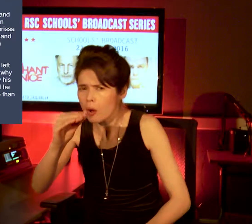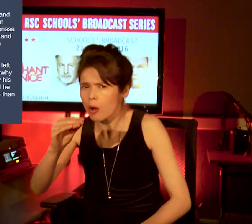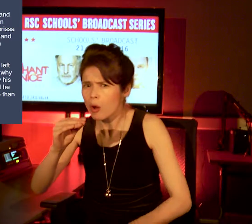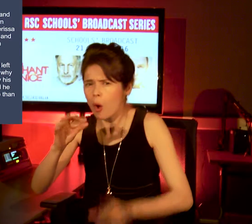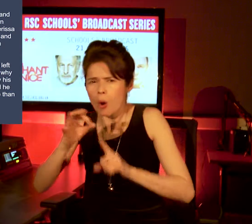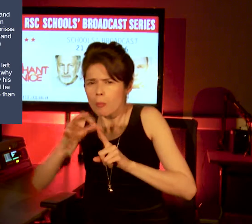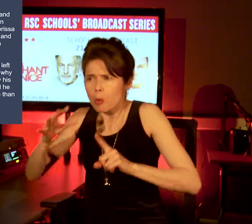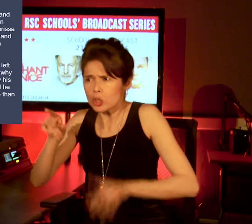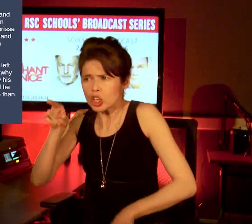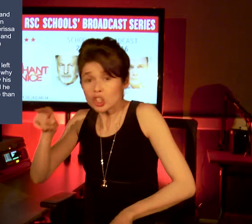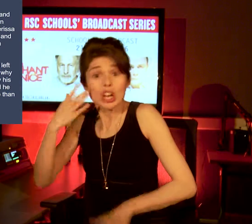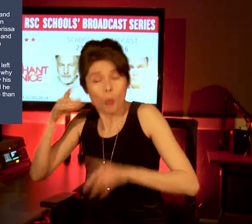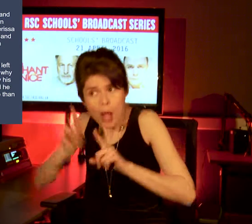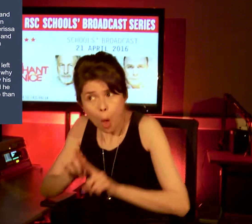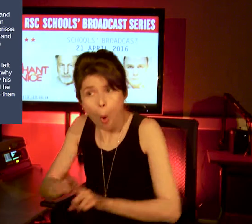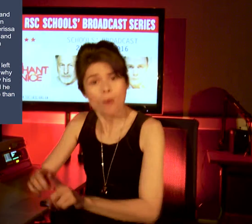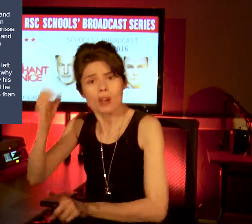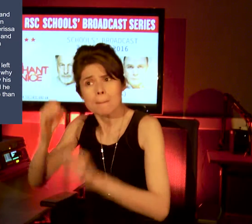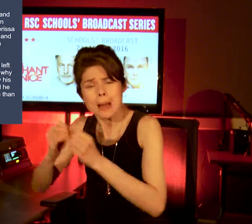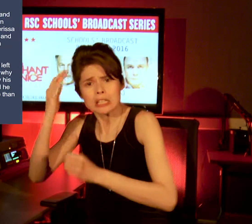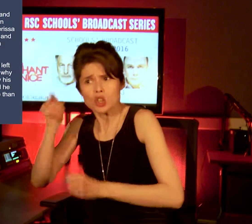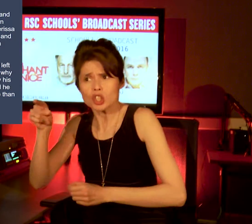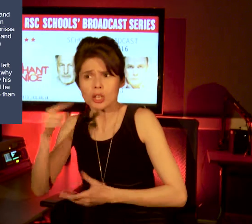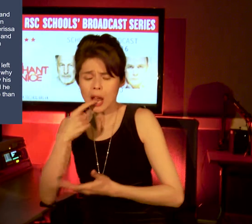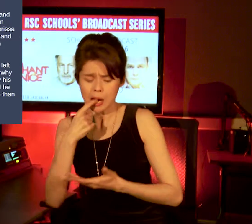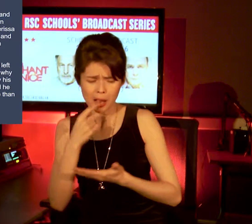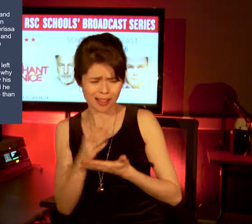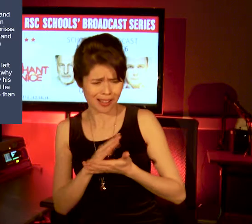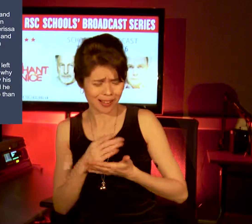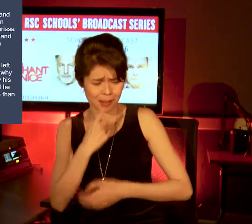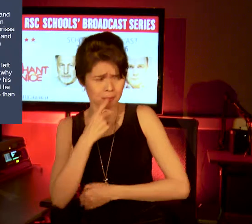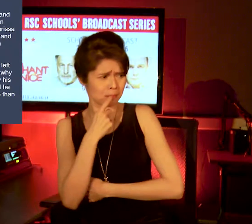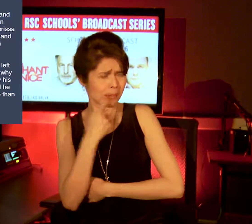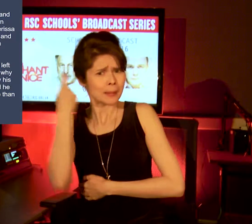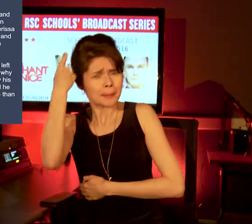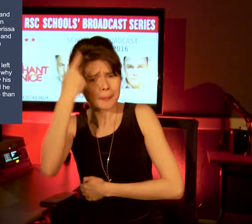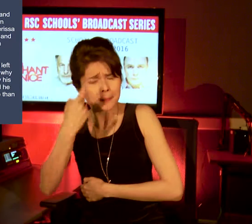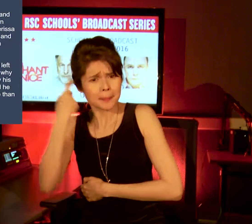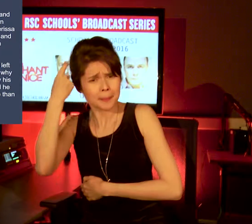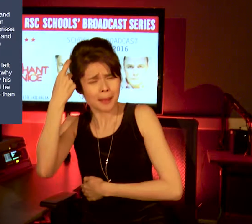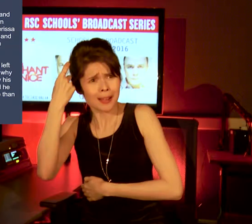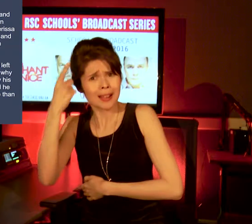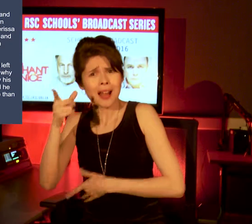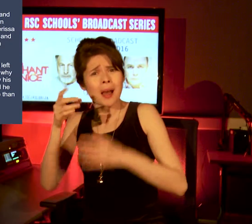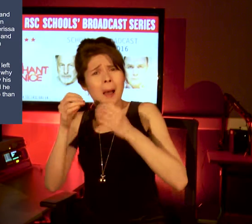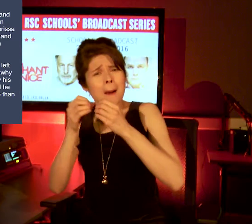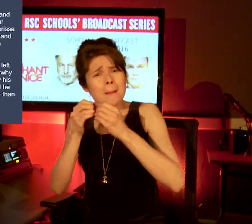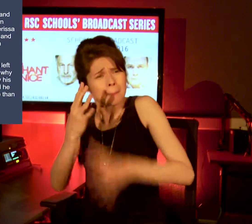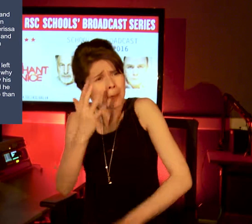Meanwhile, Portia is left trying to understand why Bassanio gave away his